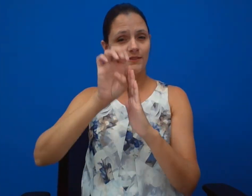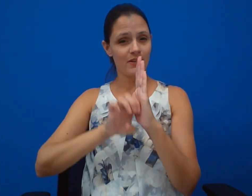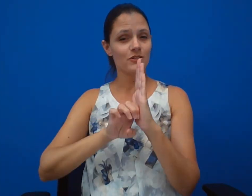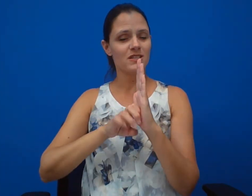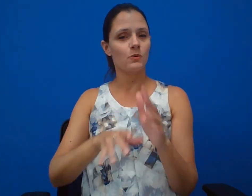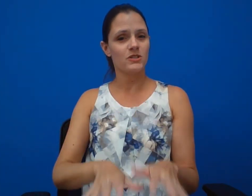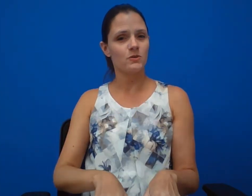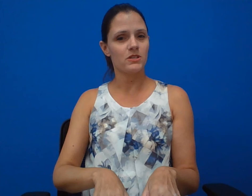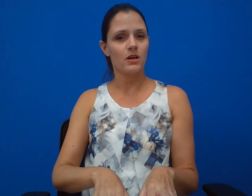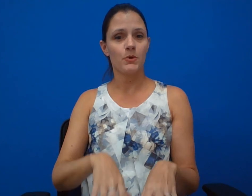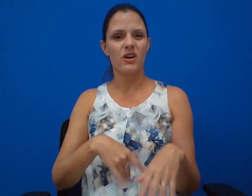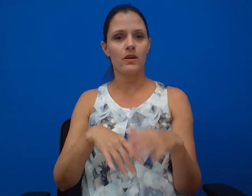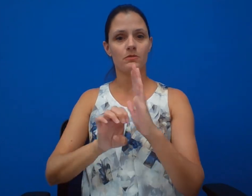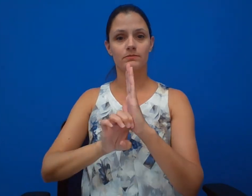Elevator's still what's used in our book, though.